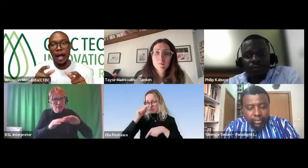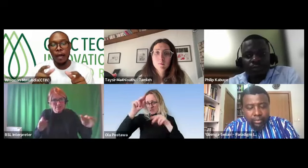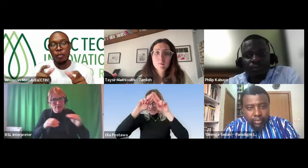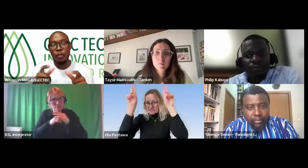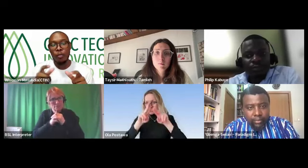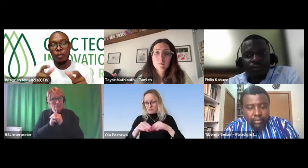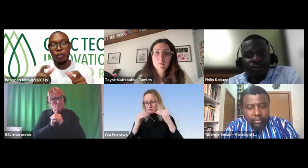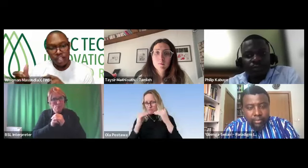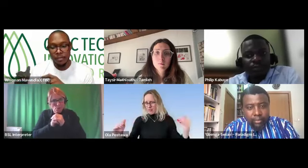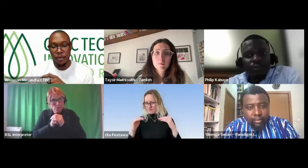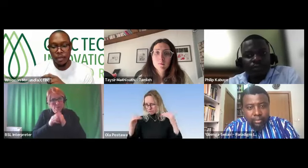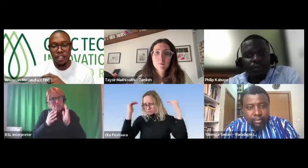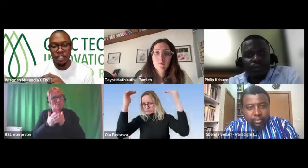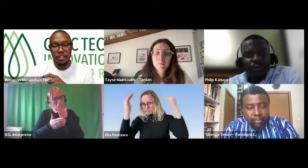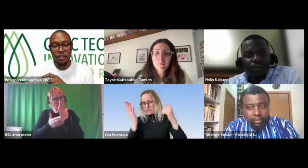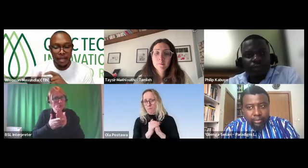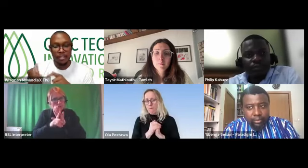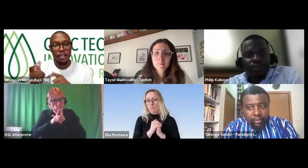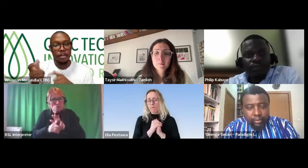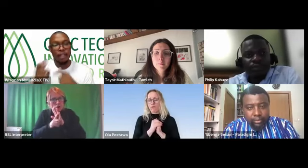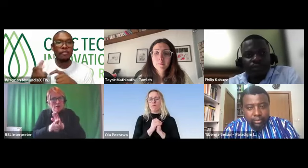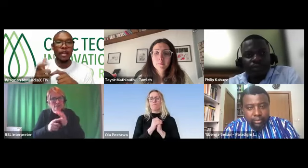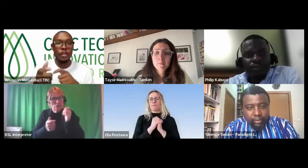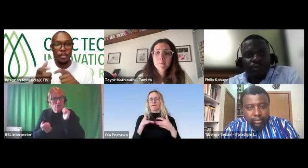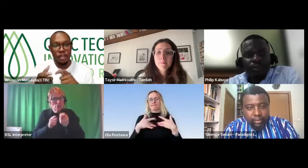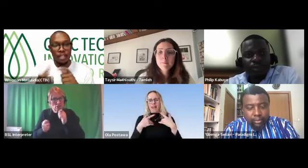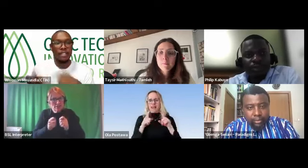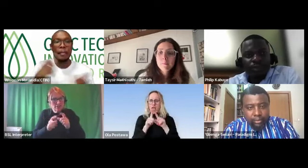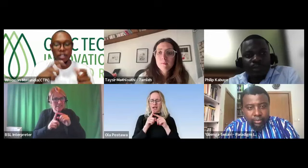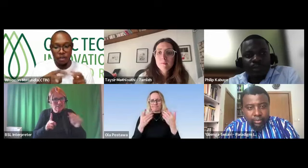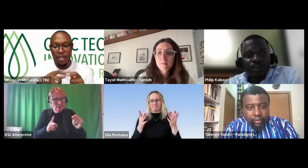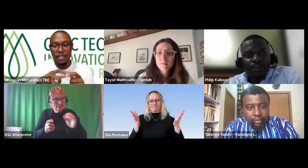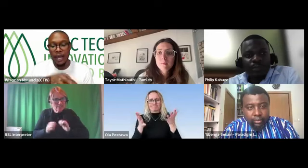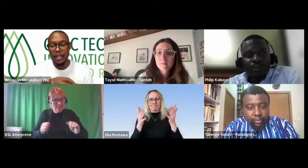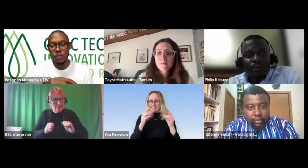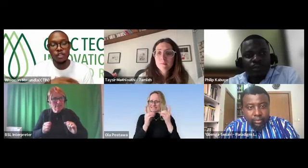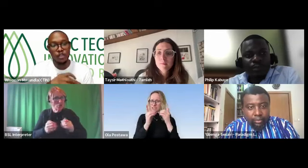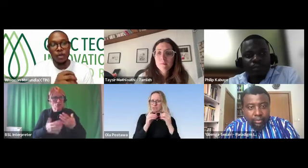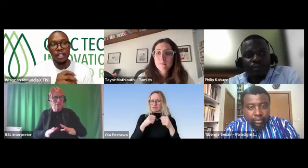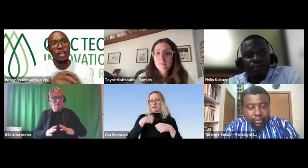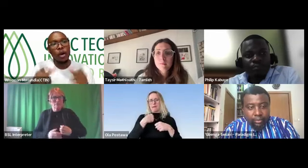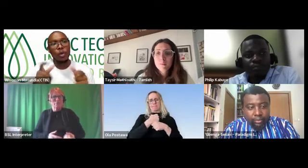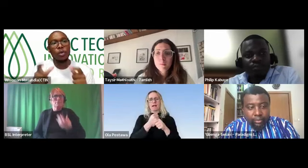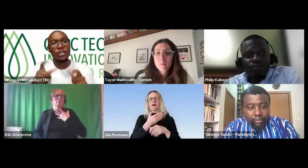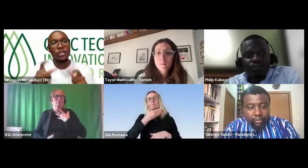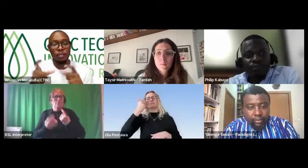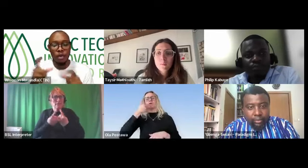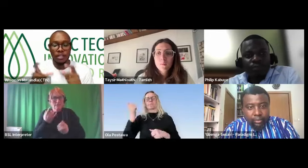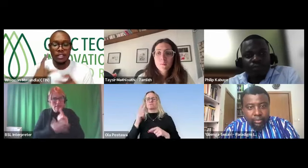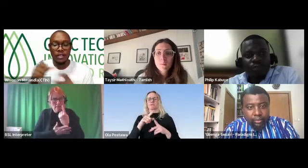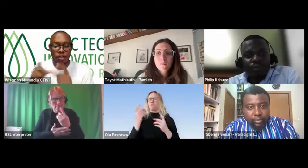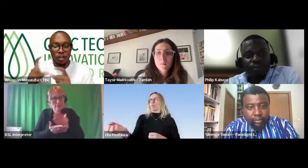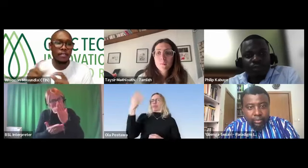that, we drive these changes happening within the digital space and not have, things happen to us, and we ensure that